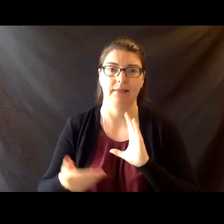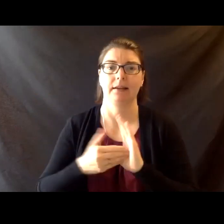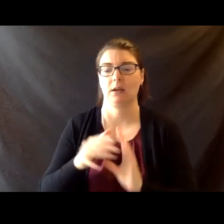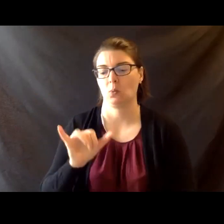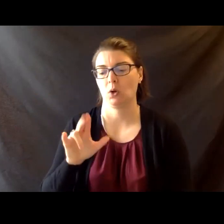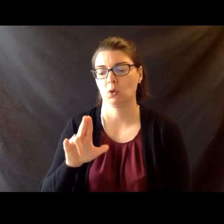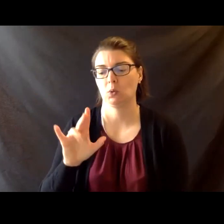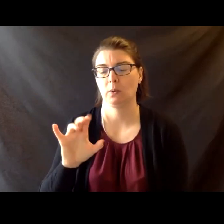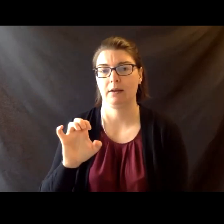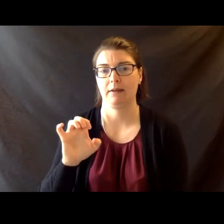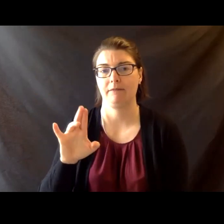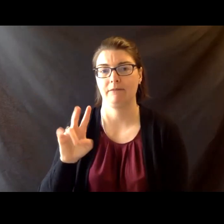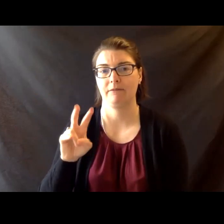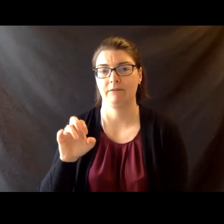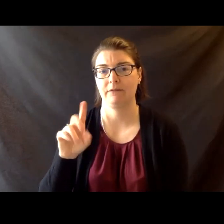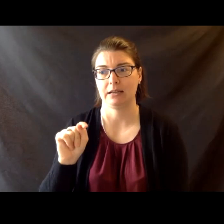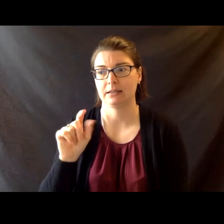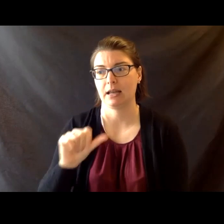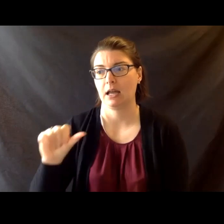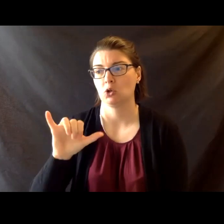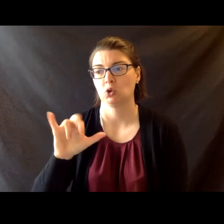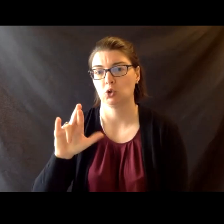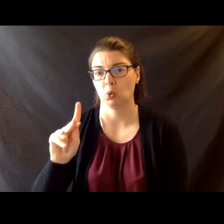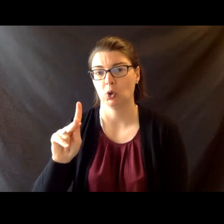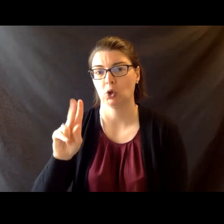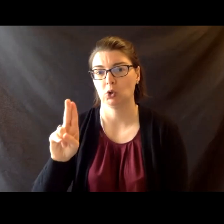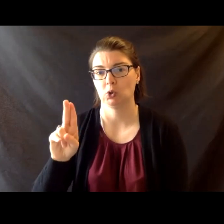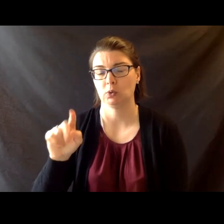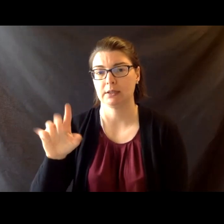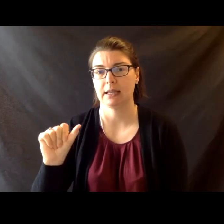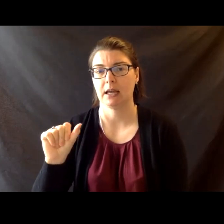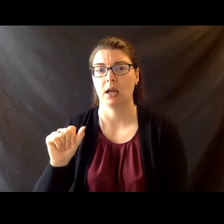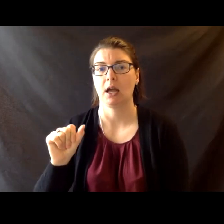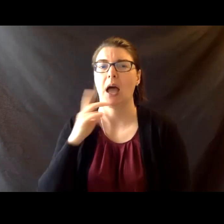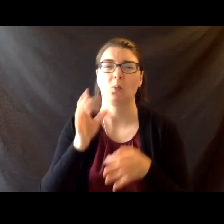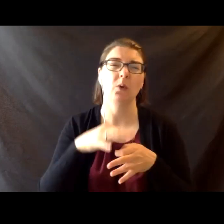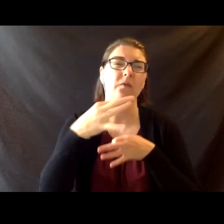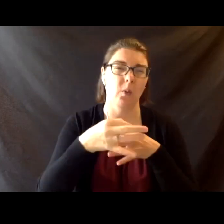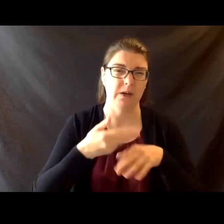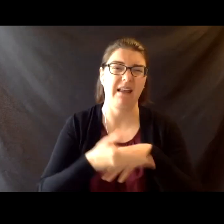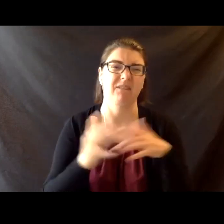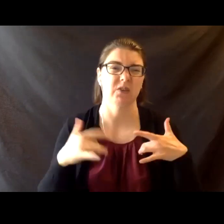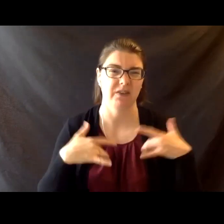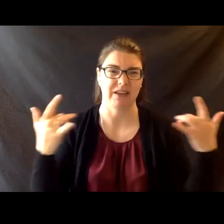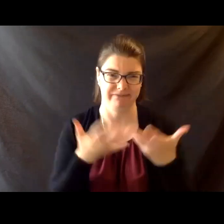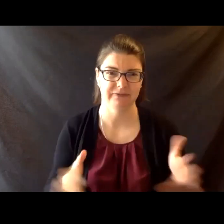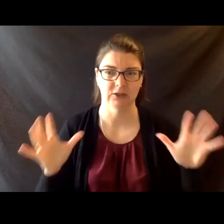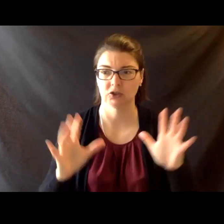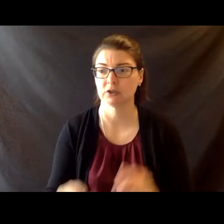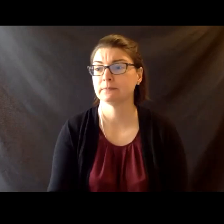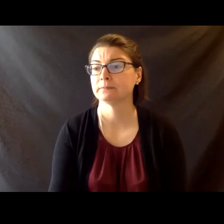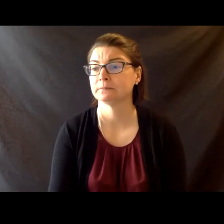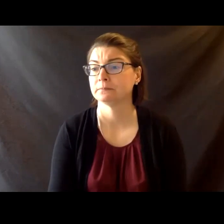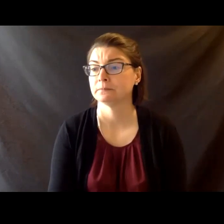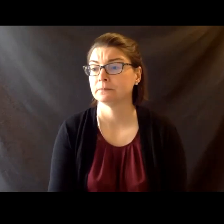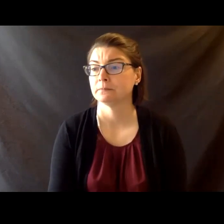yuevent@yorku.ca. And our event staff will forward you to one of them after the event concludes. For those of you who are joining us